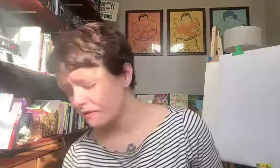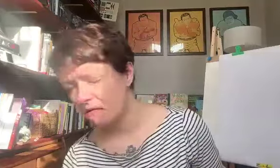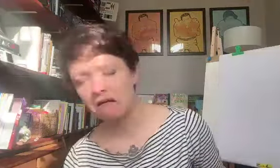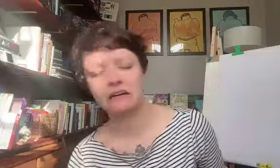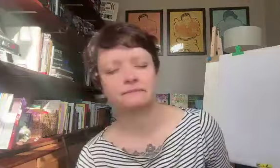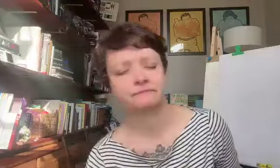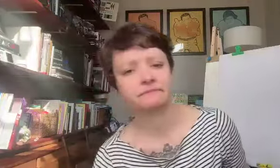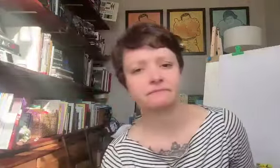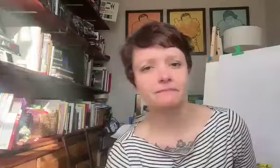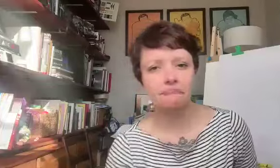Oh.